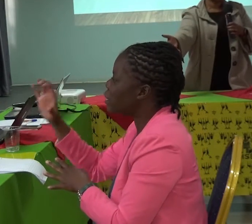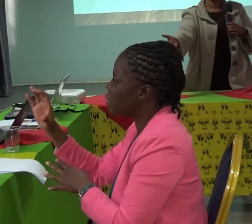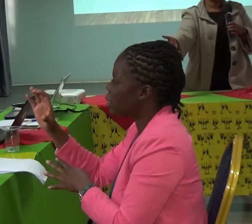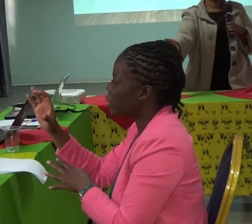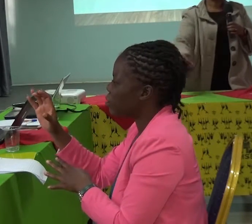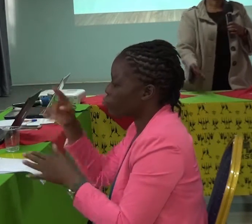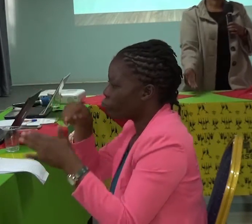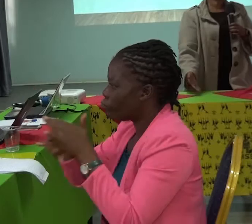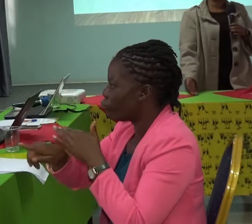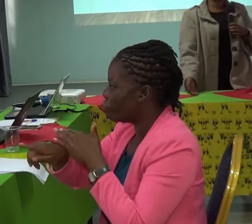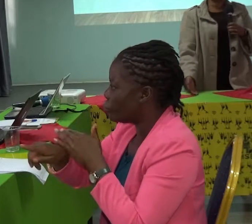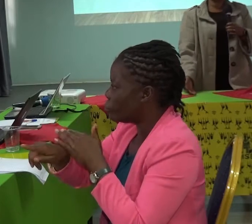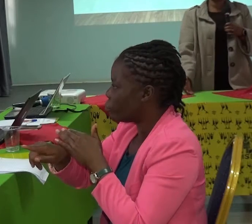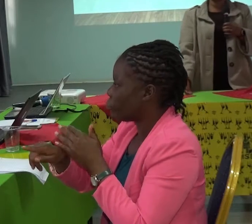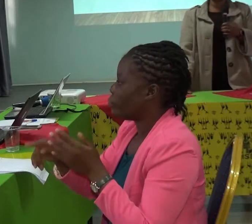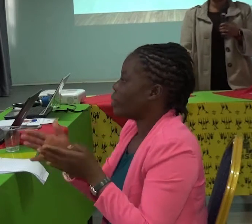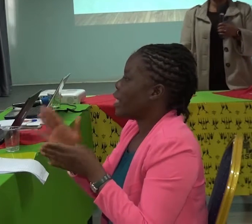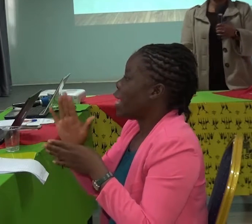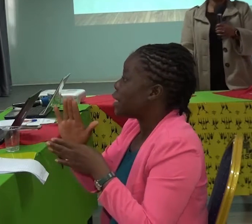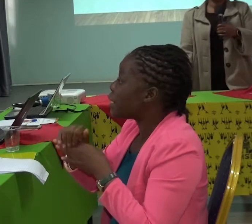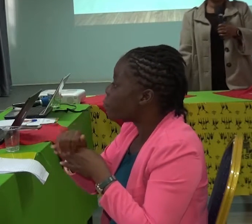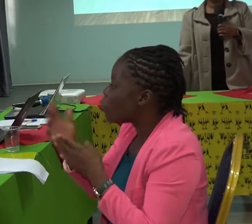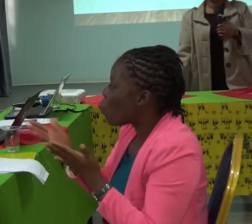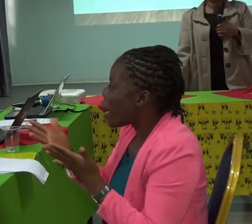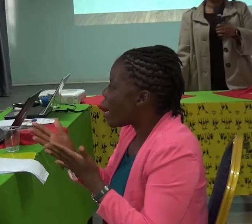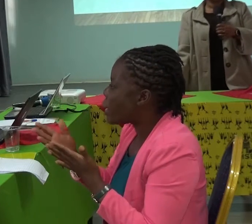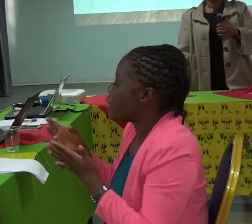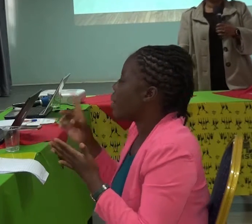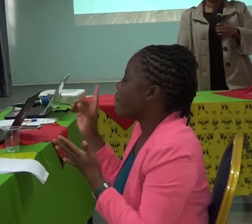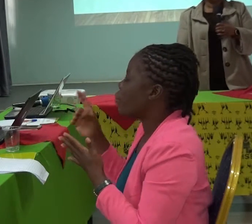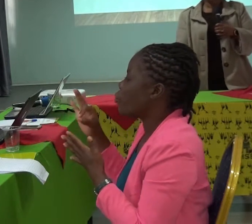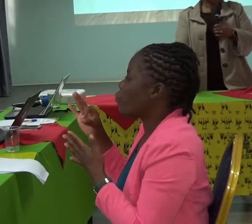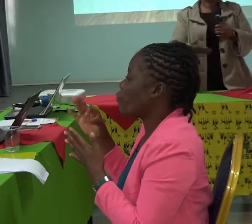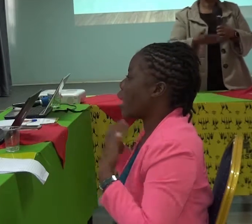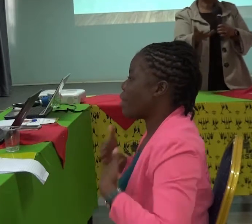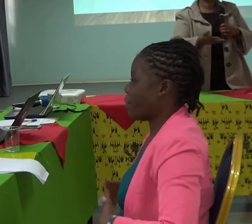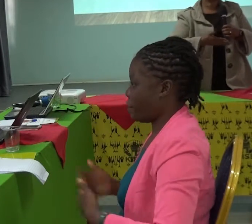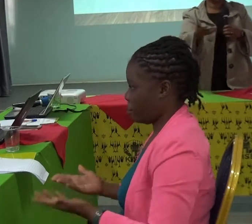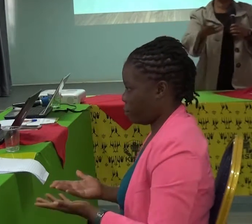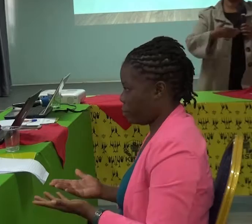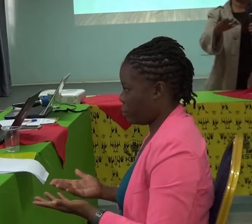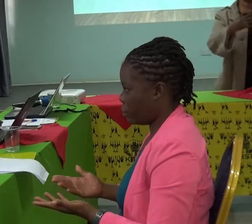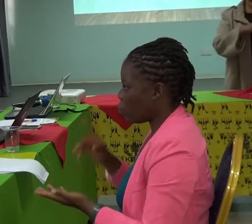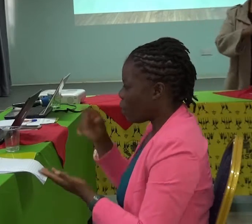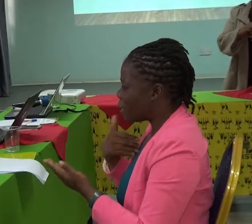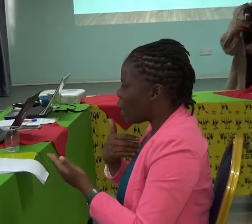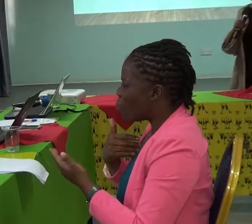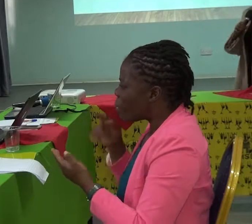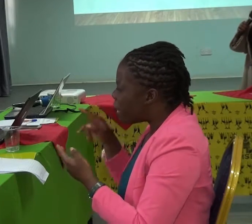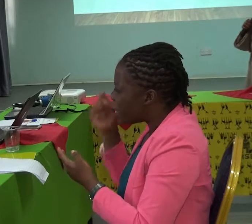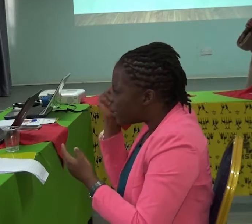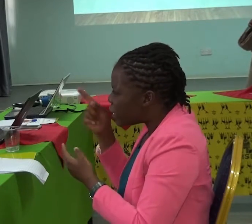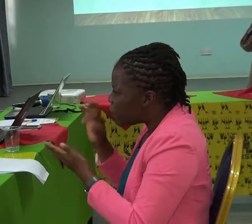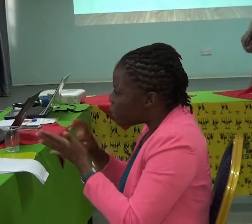schools? They can even do internship in those schools. Members, what do you think? Yes. Yeah, so we need to have that kind of an